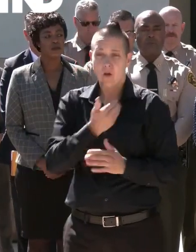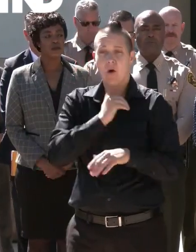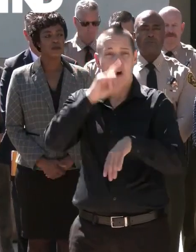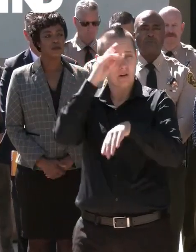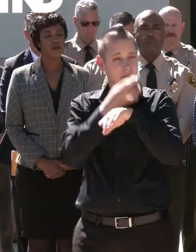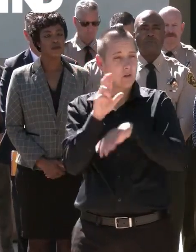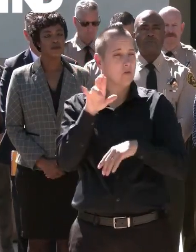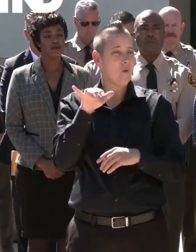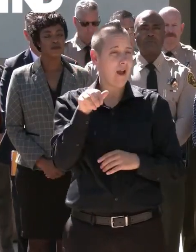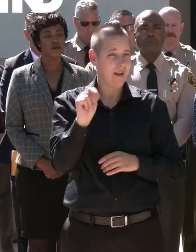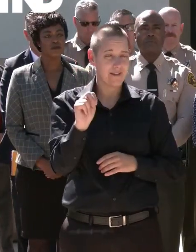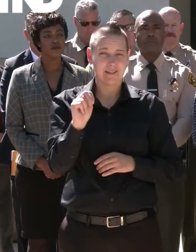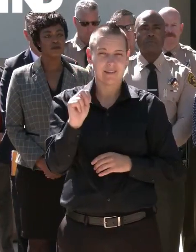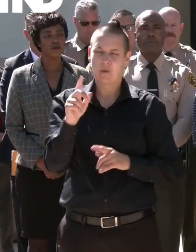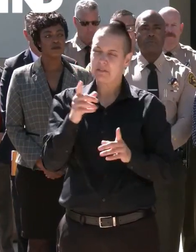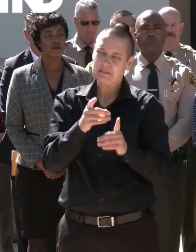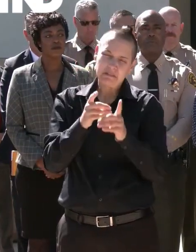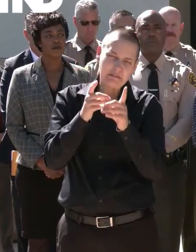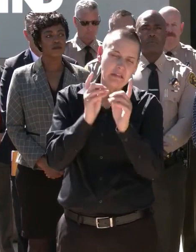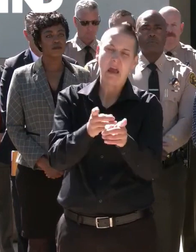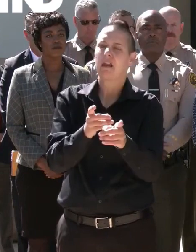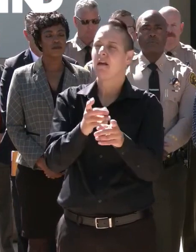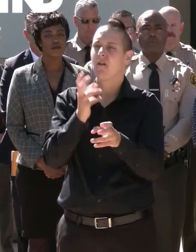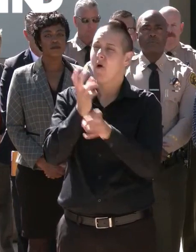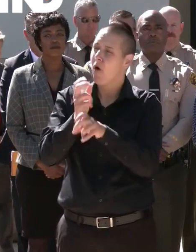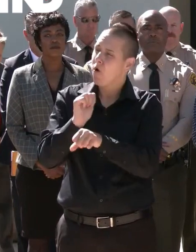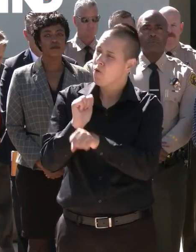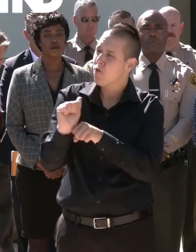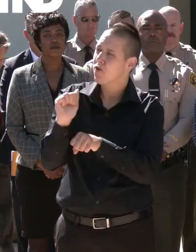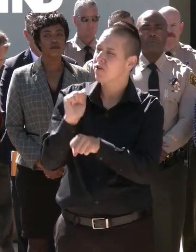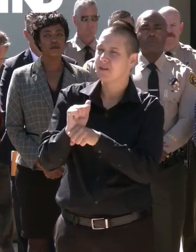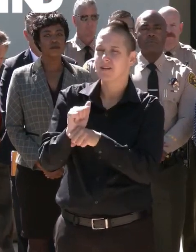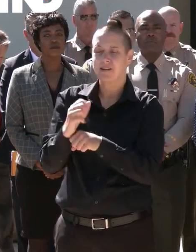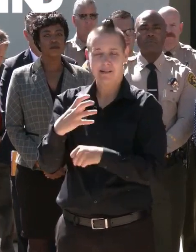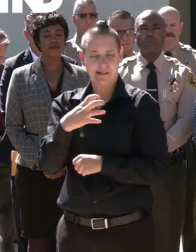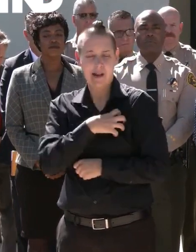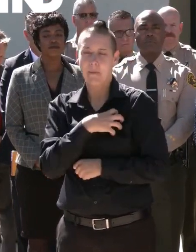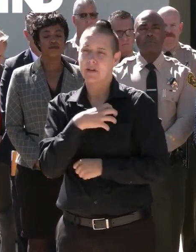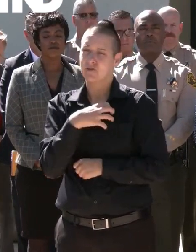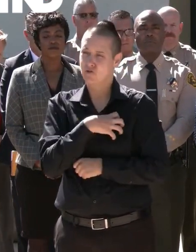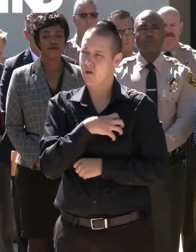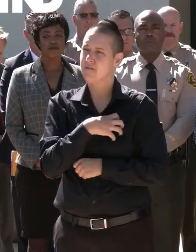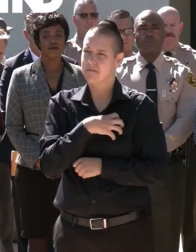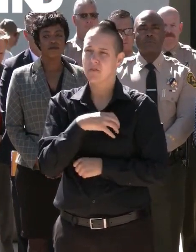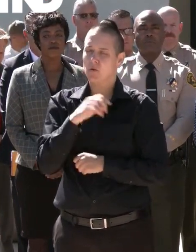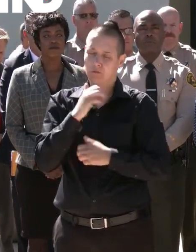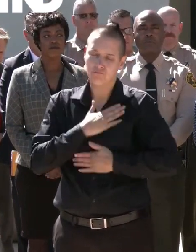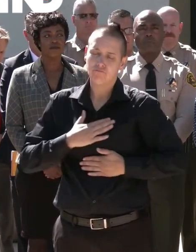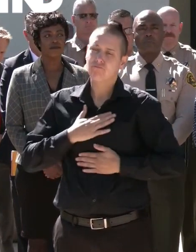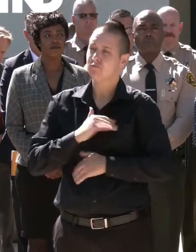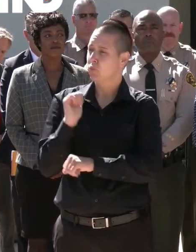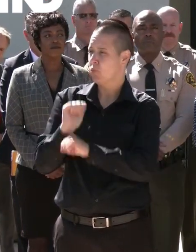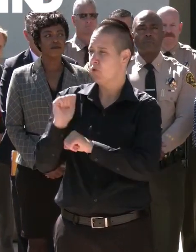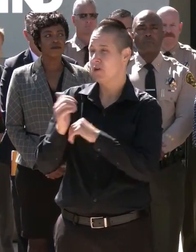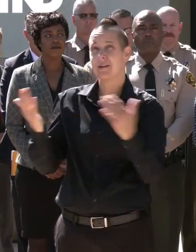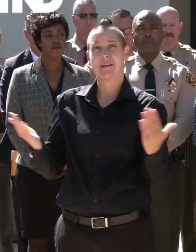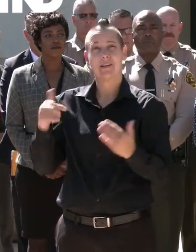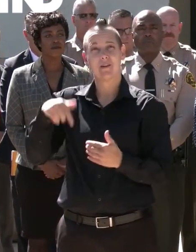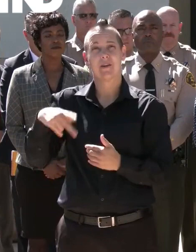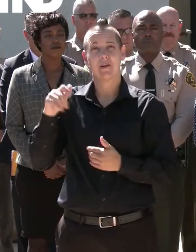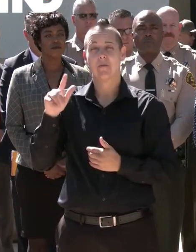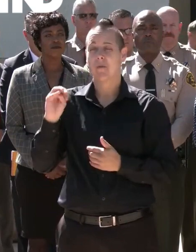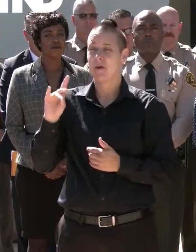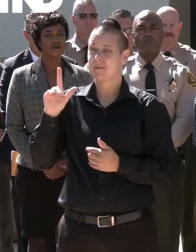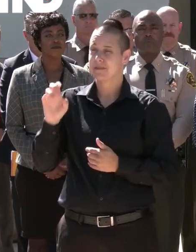son Ryan was a dedicated, hardworking deputy sheriff who enjoyed working here at the